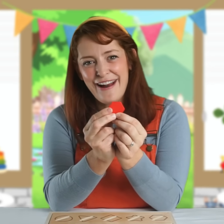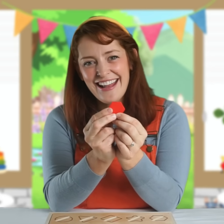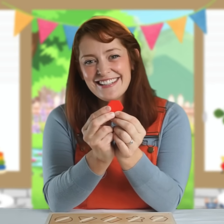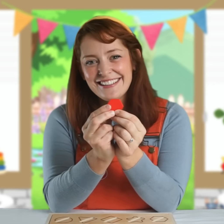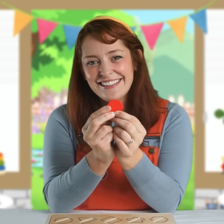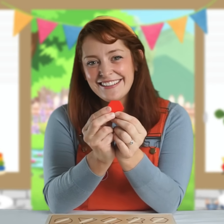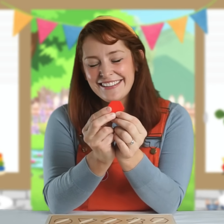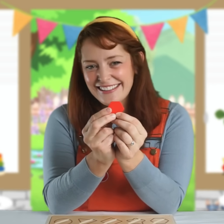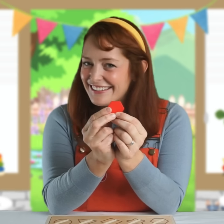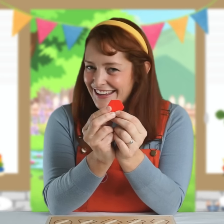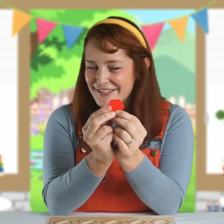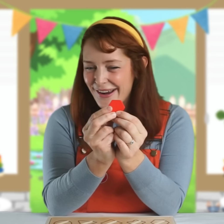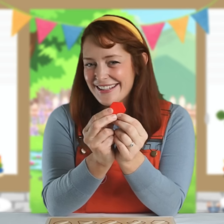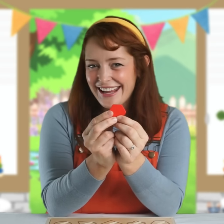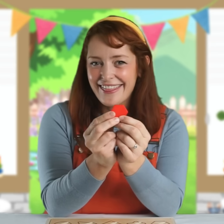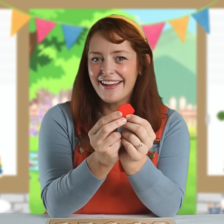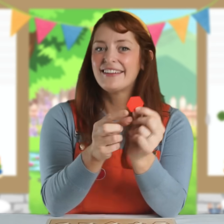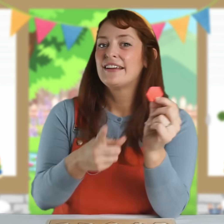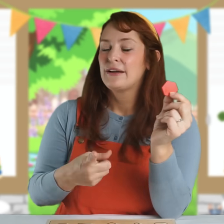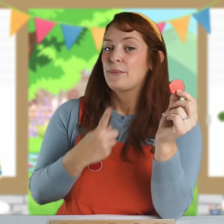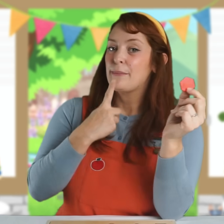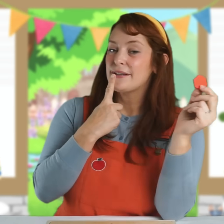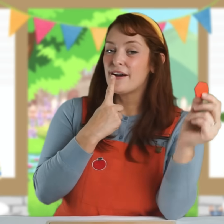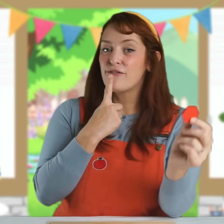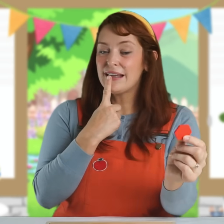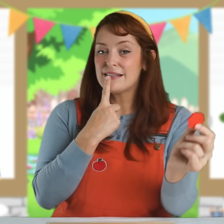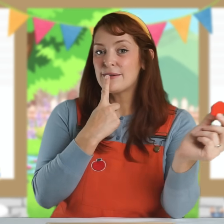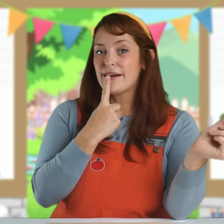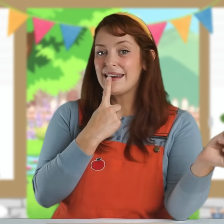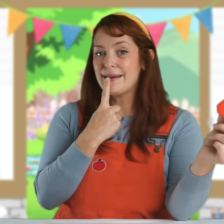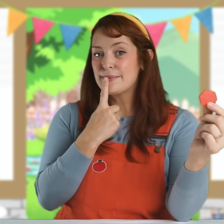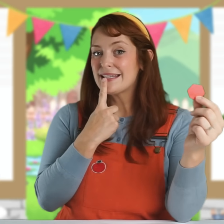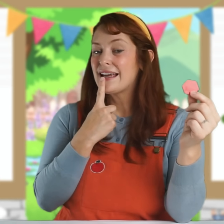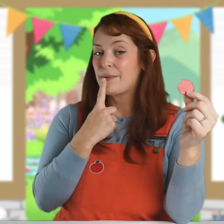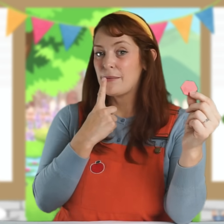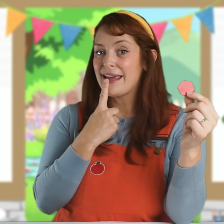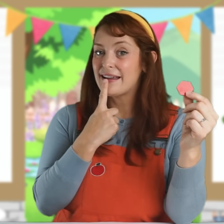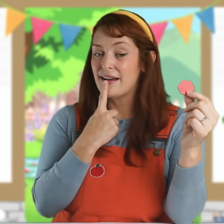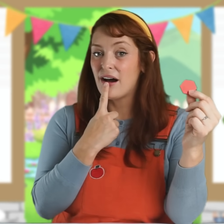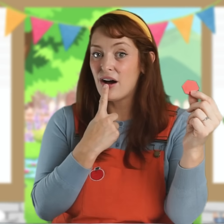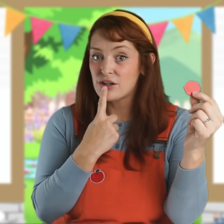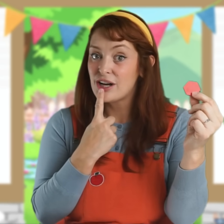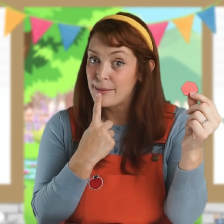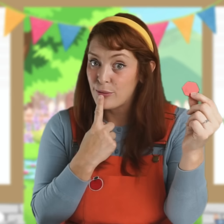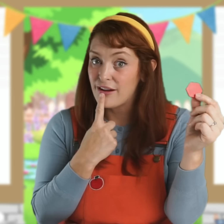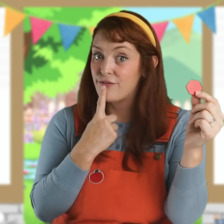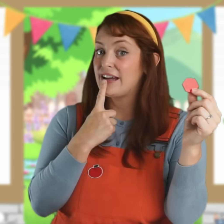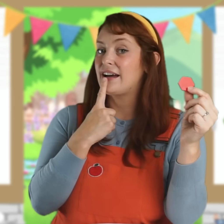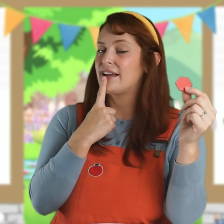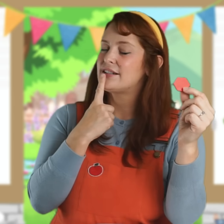red? Let's try it together. We put our finger to our lips and we make an R shape with our finger, just